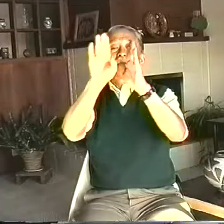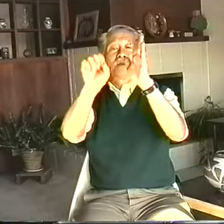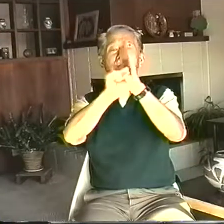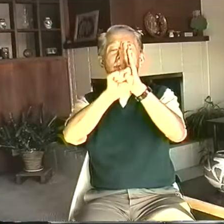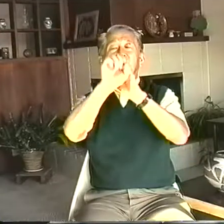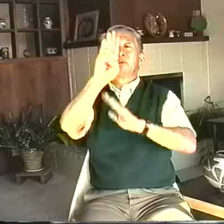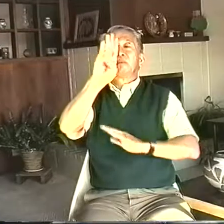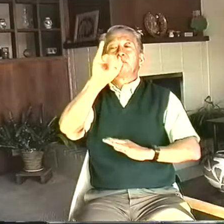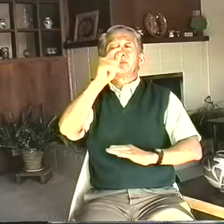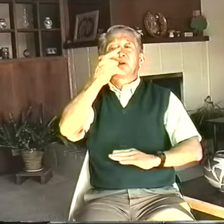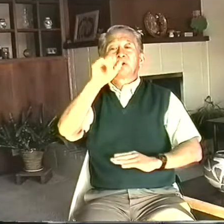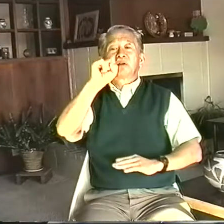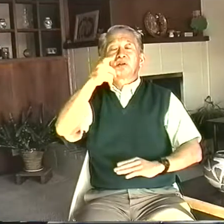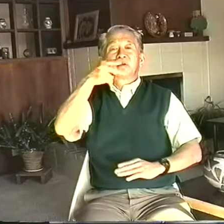at Big Springs, Texas.